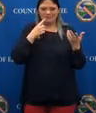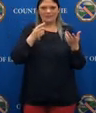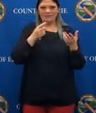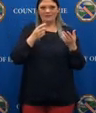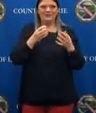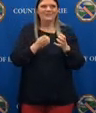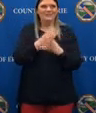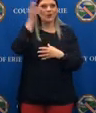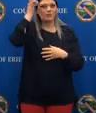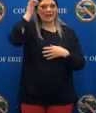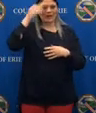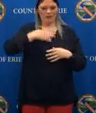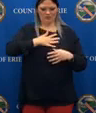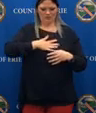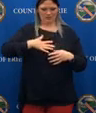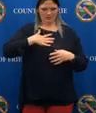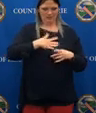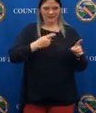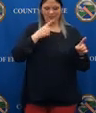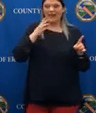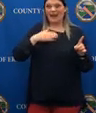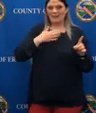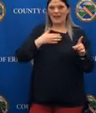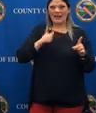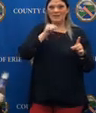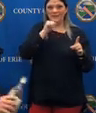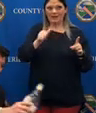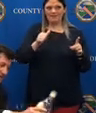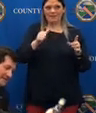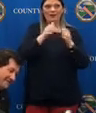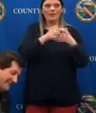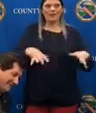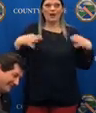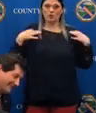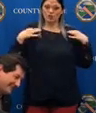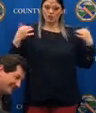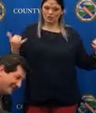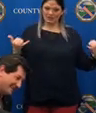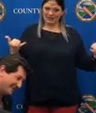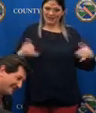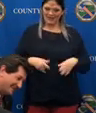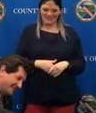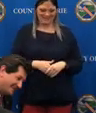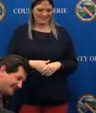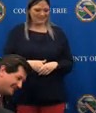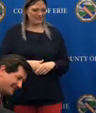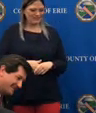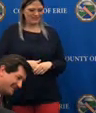on your chest. I said, I'm glad I'm not topless today.